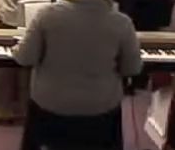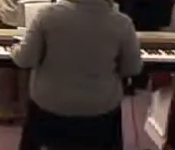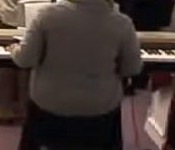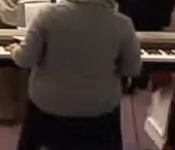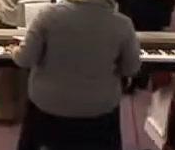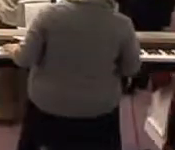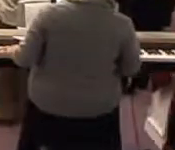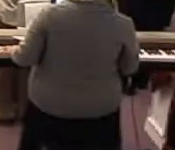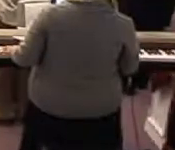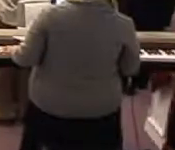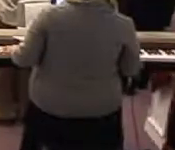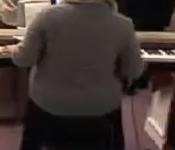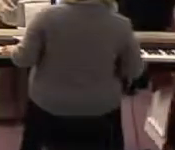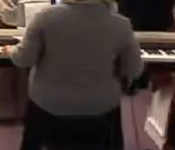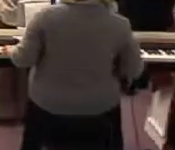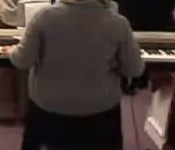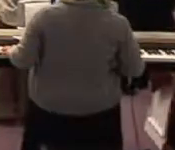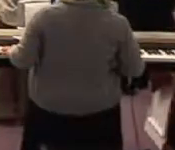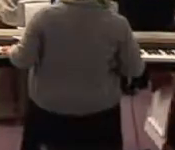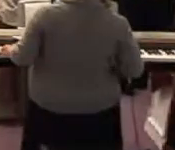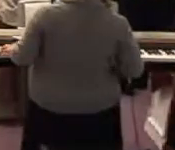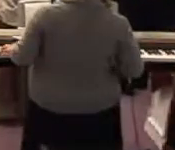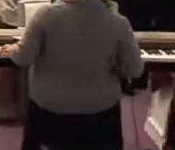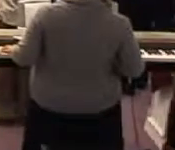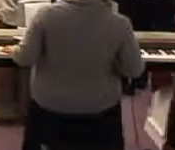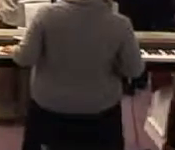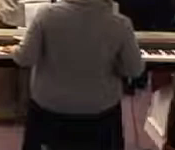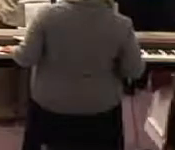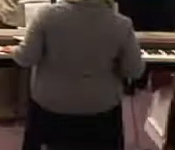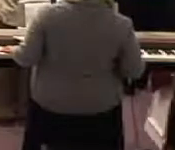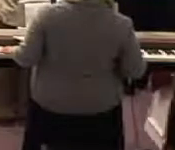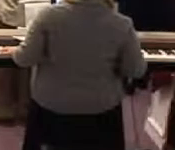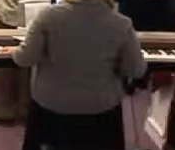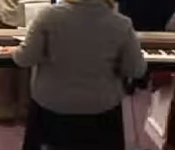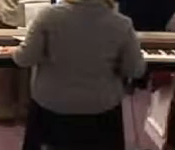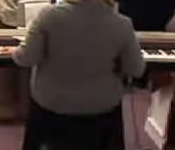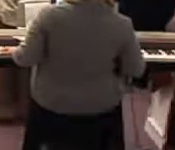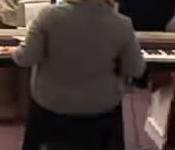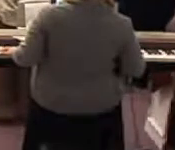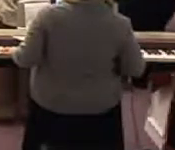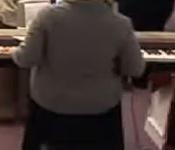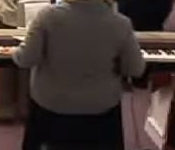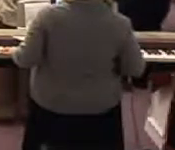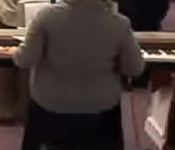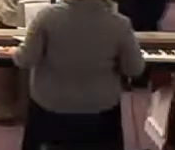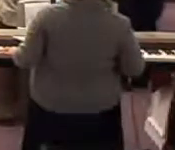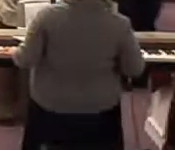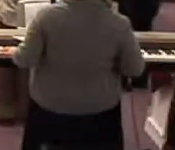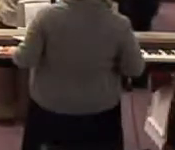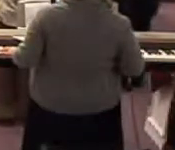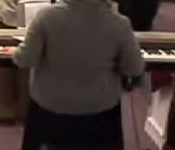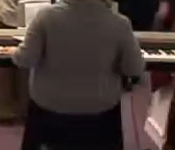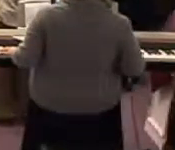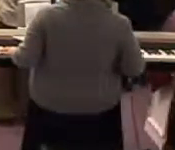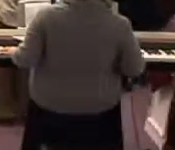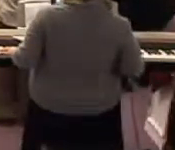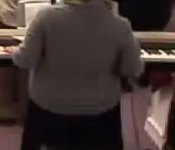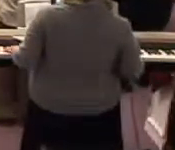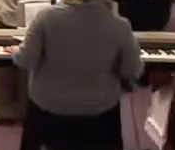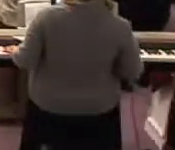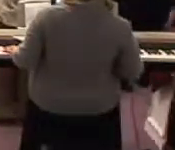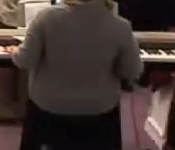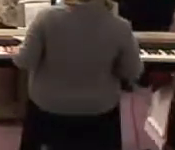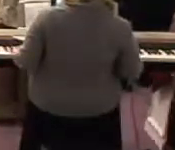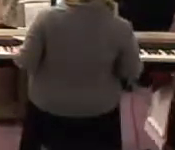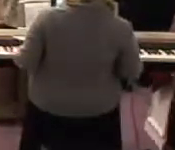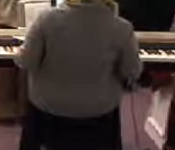Hallelujah. Hallelujah. Hallelujah. Hallelujah. Hallelujah. Amen. Thank you, Jesus.